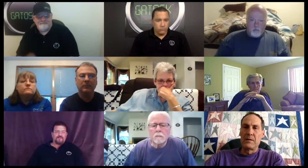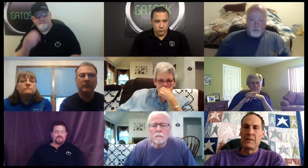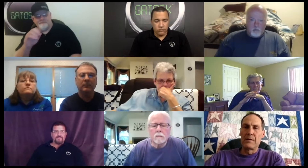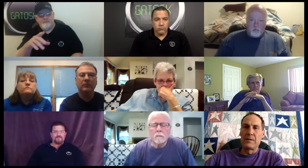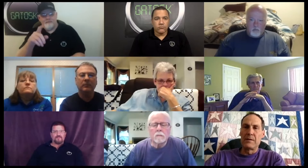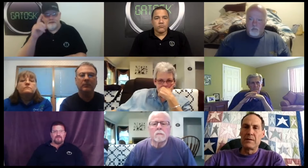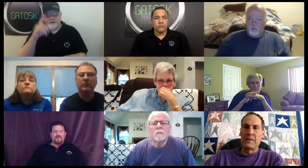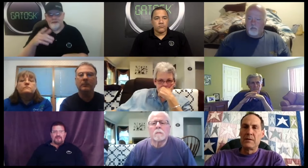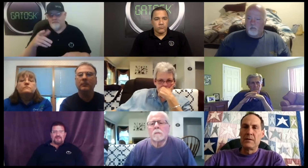what? Can you expand on that?